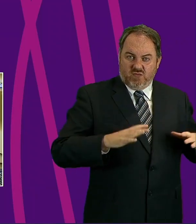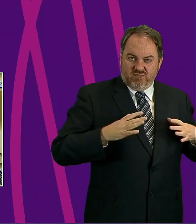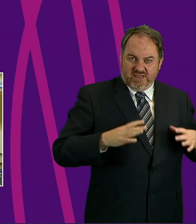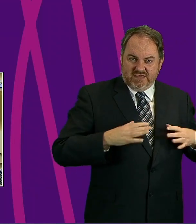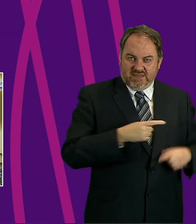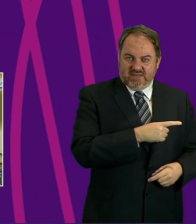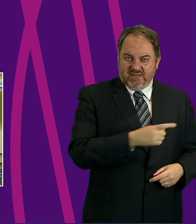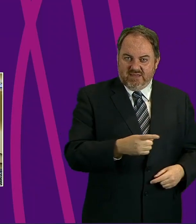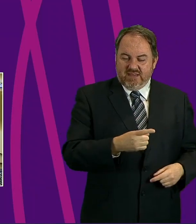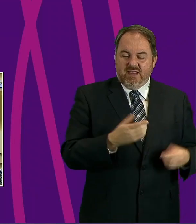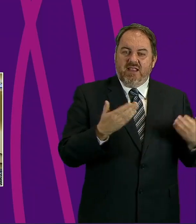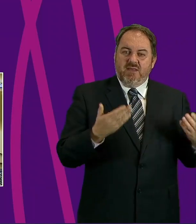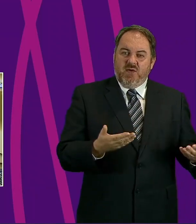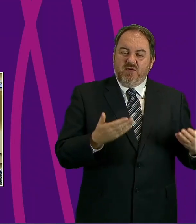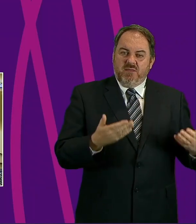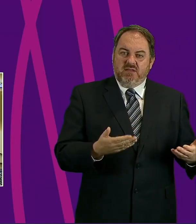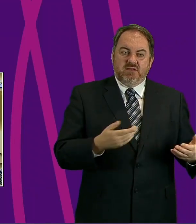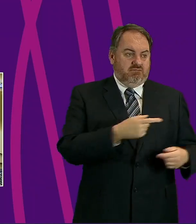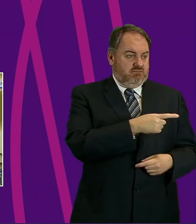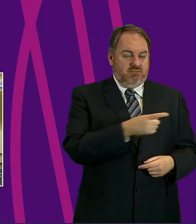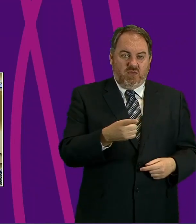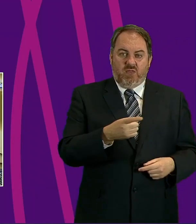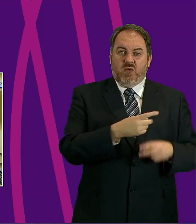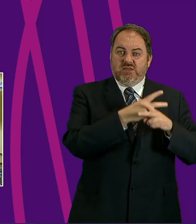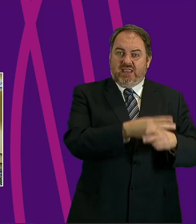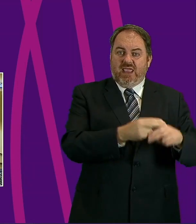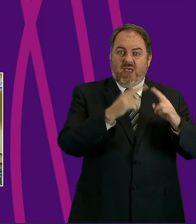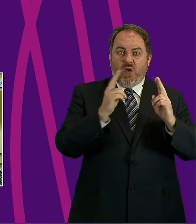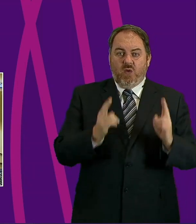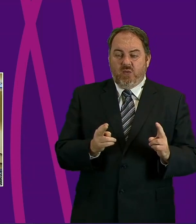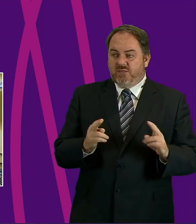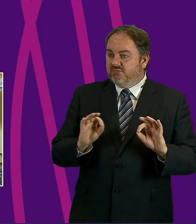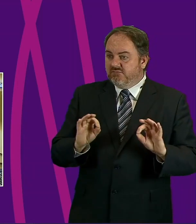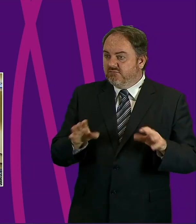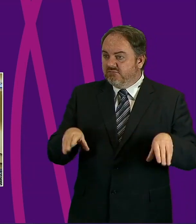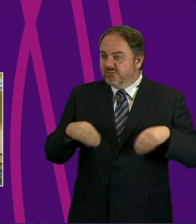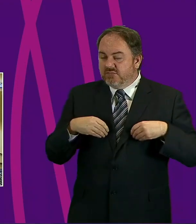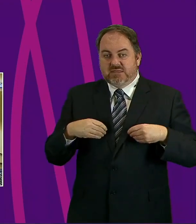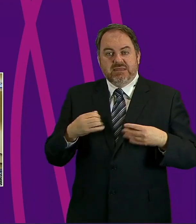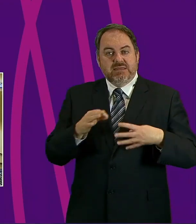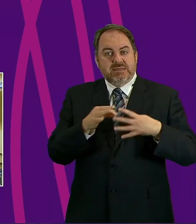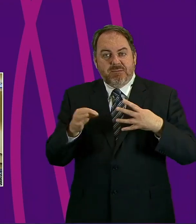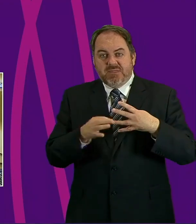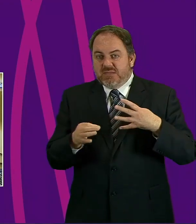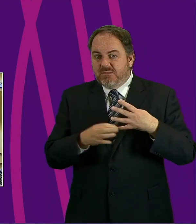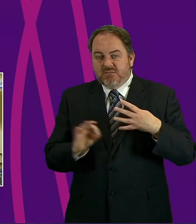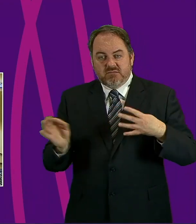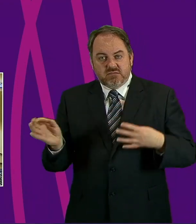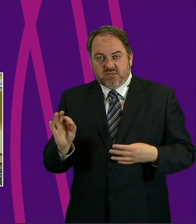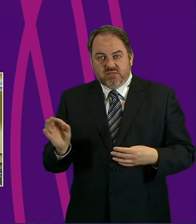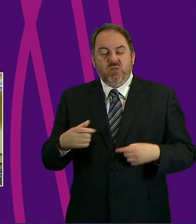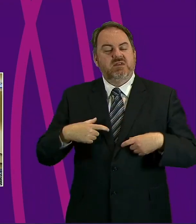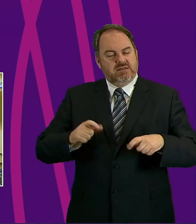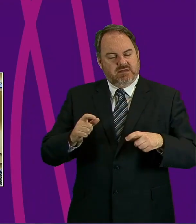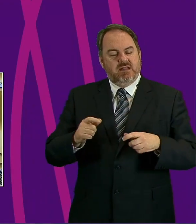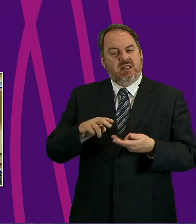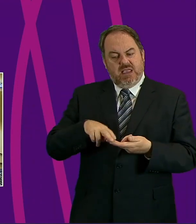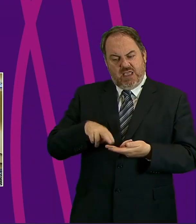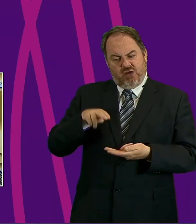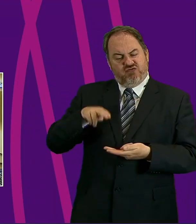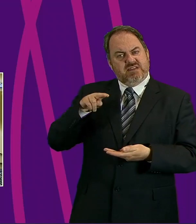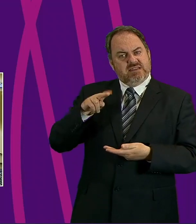into care homes, whether or not there are active cases and regardless of whether or not the staff have symptoms. We have expanded testing, yes, as we